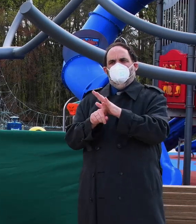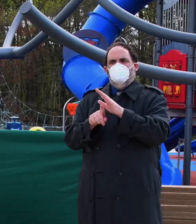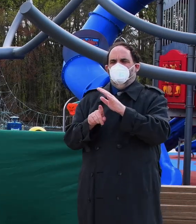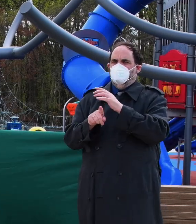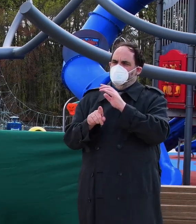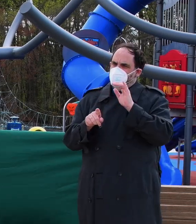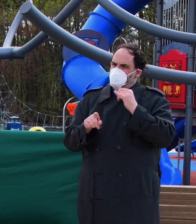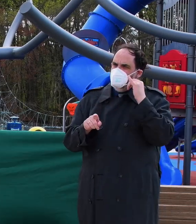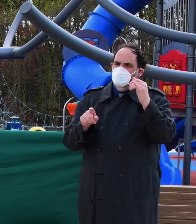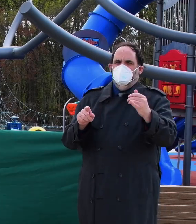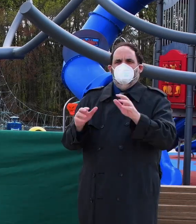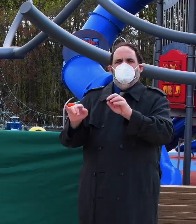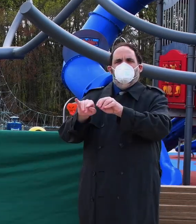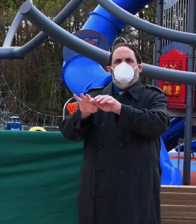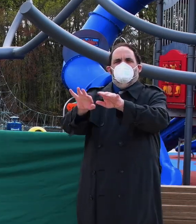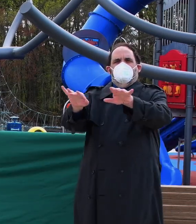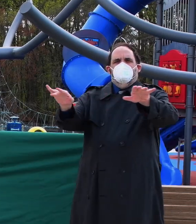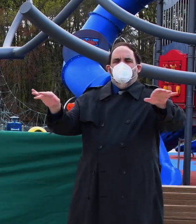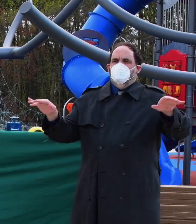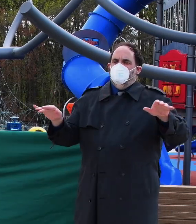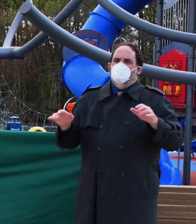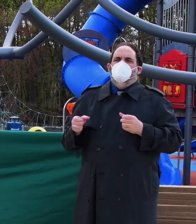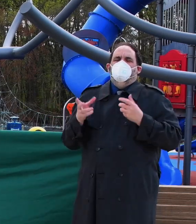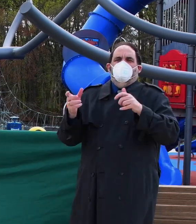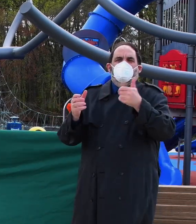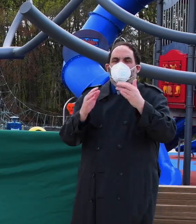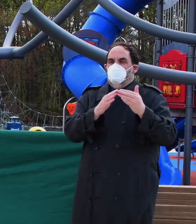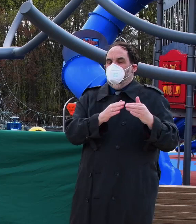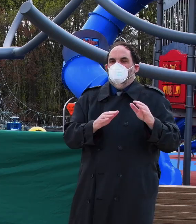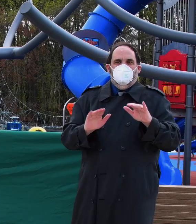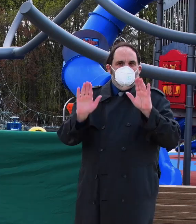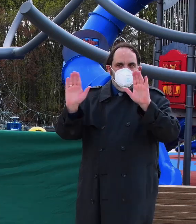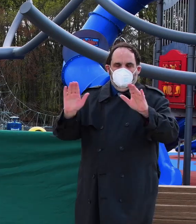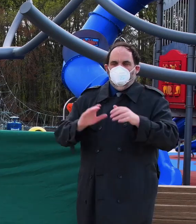is such an inspiration to other communities.